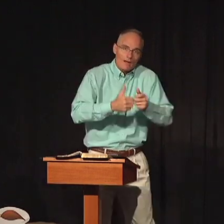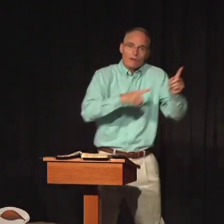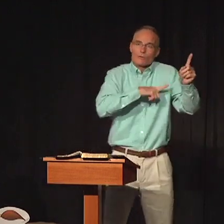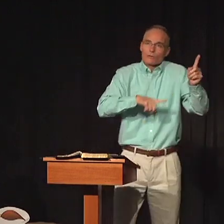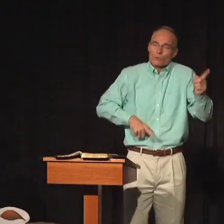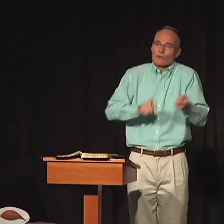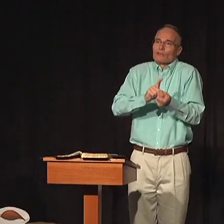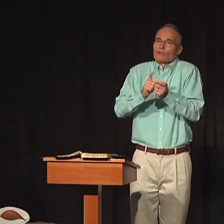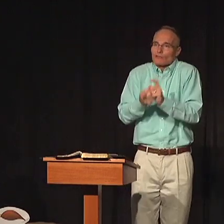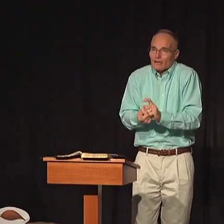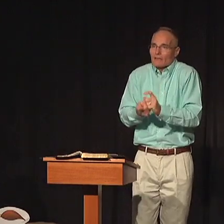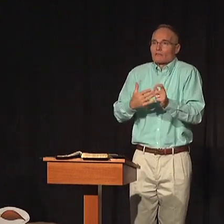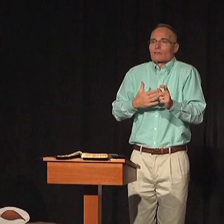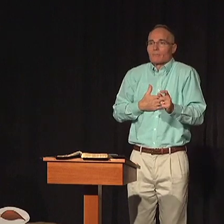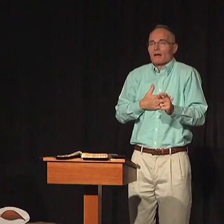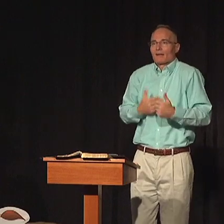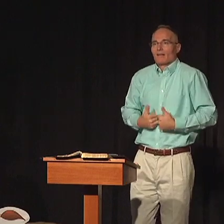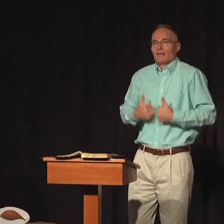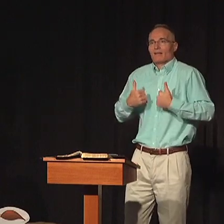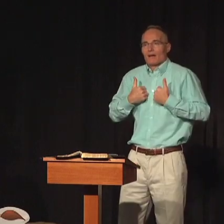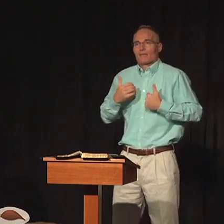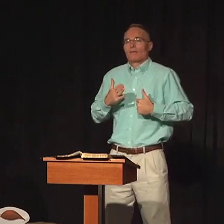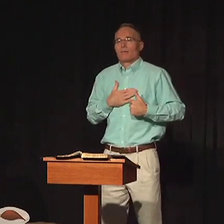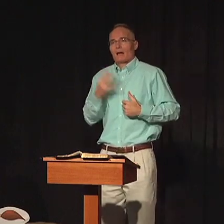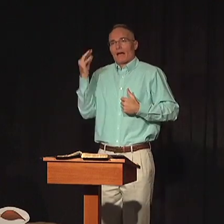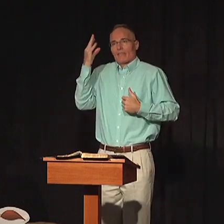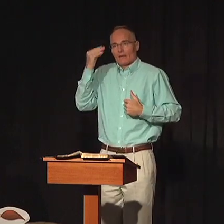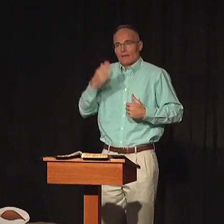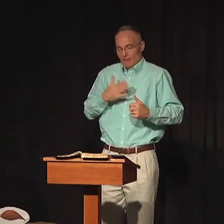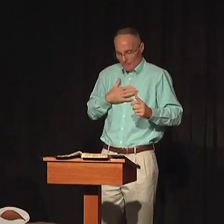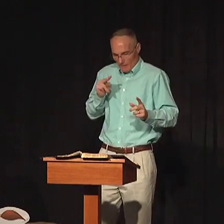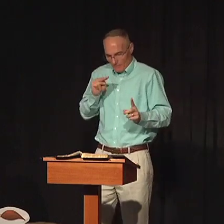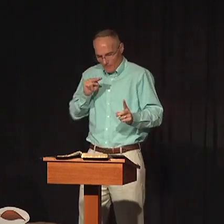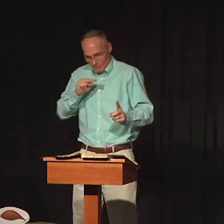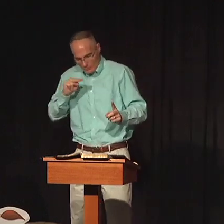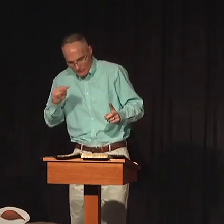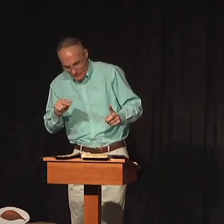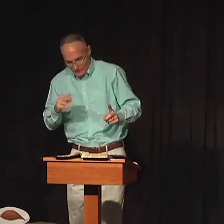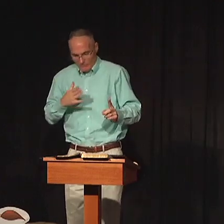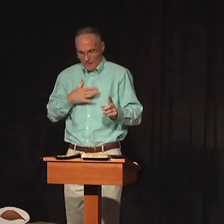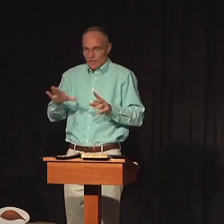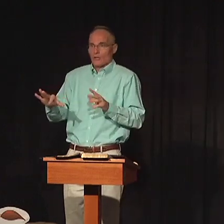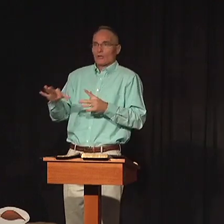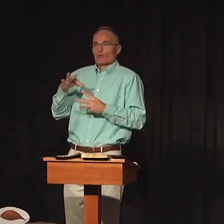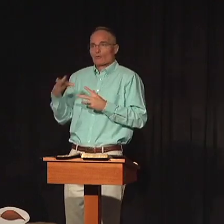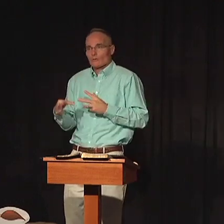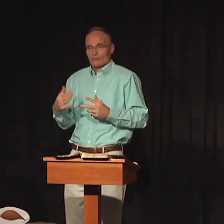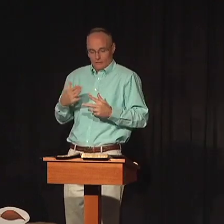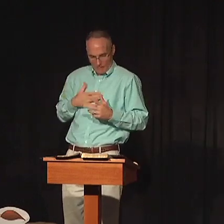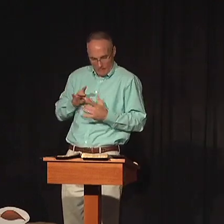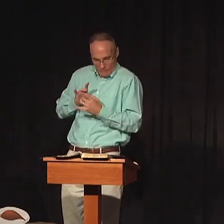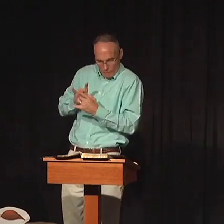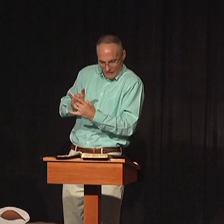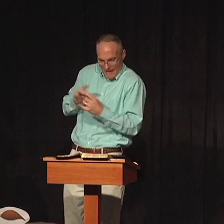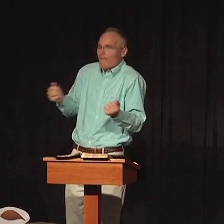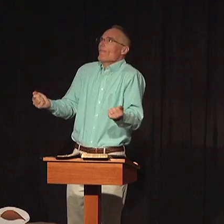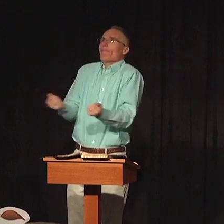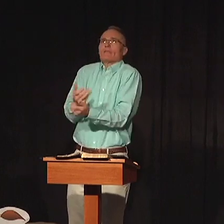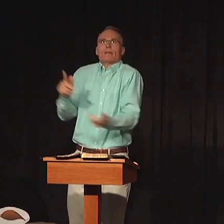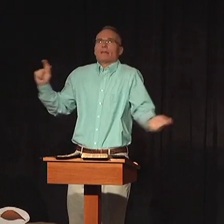I want to show you how the Lord changed my life, my way of thinking, my perspective, my choices, my